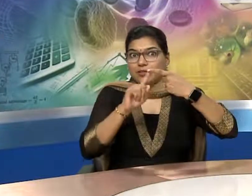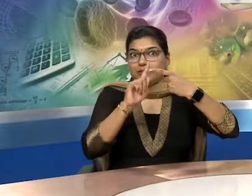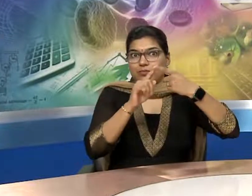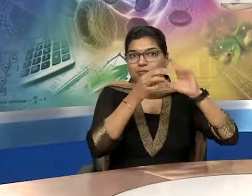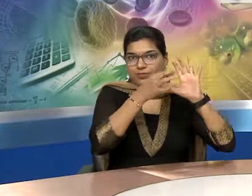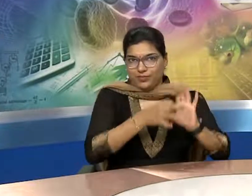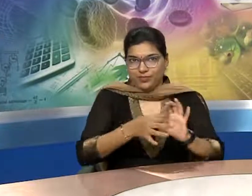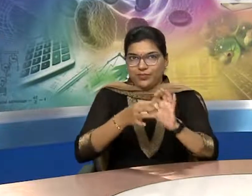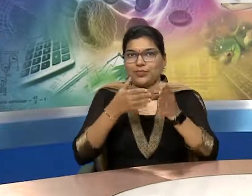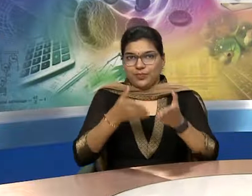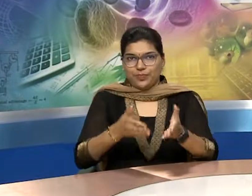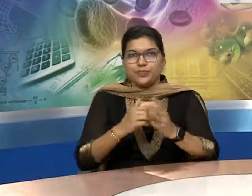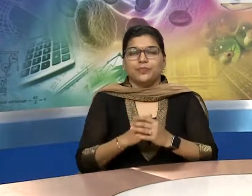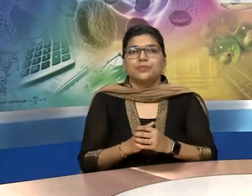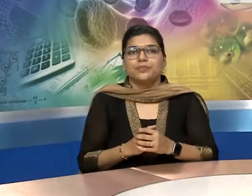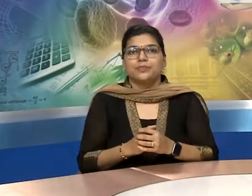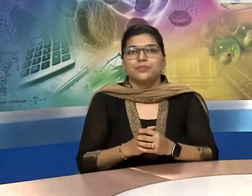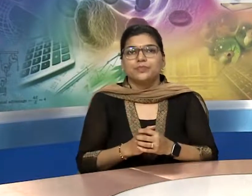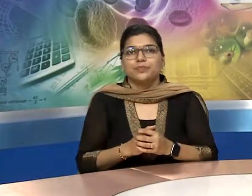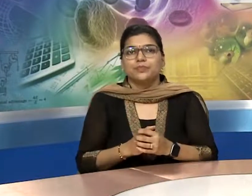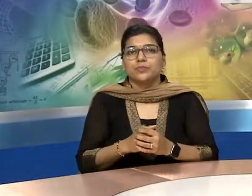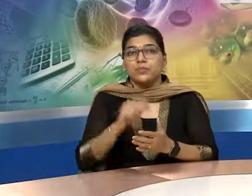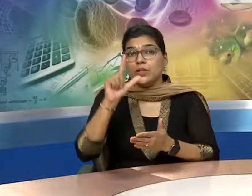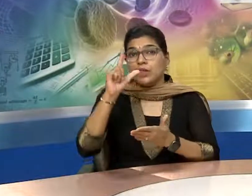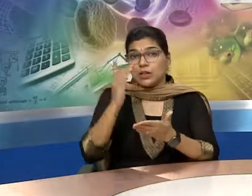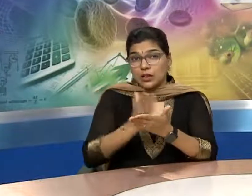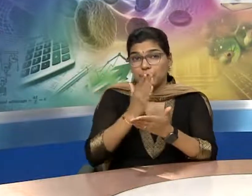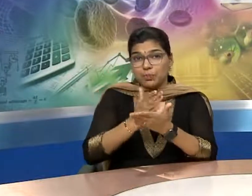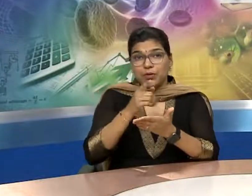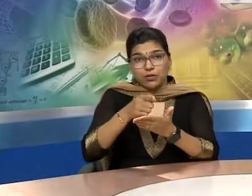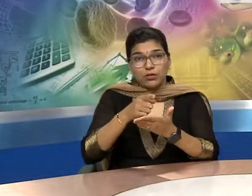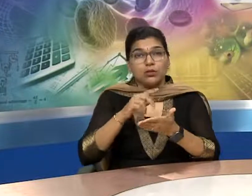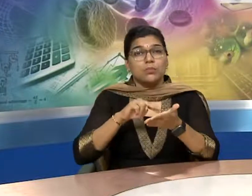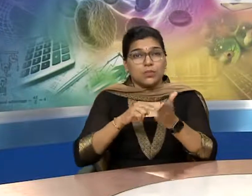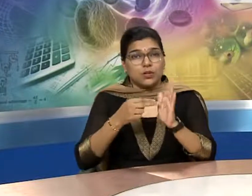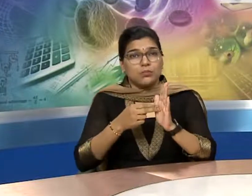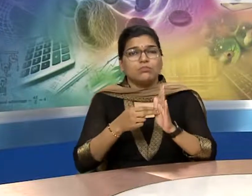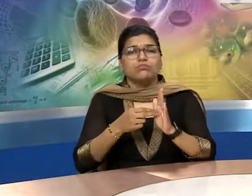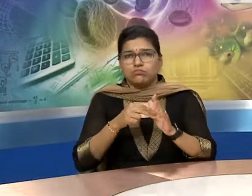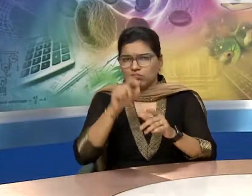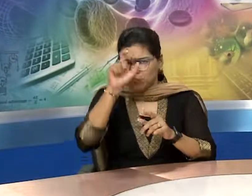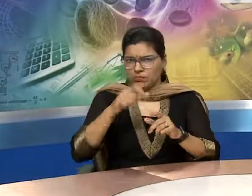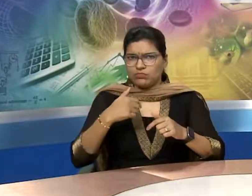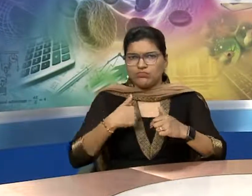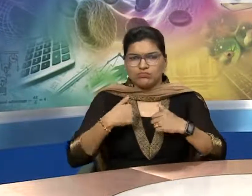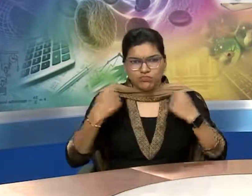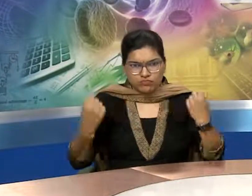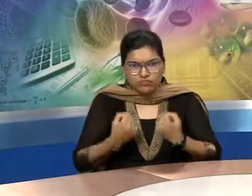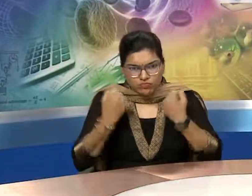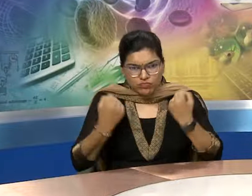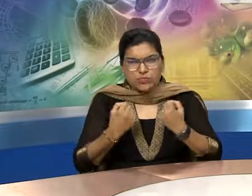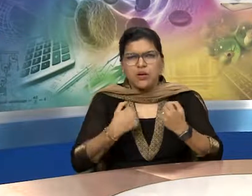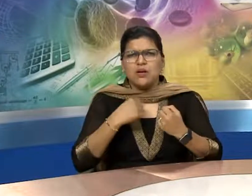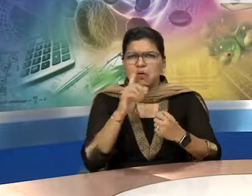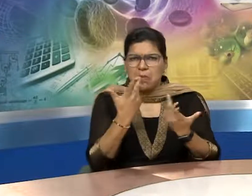Now let us understand the first function in detail. The first function is education.